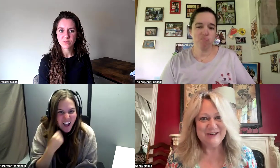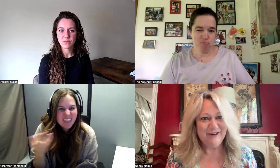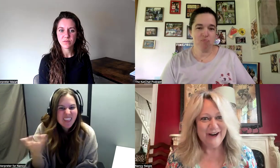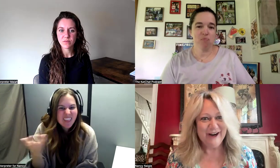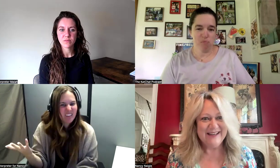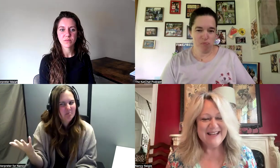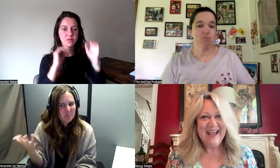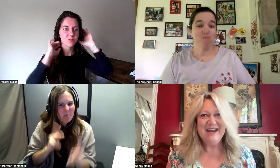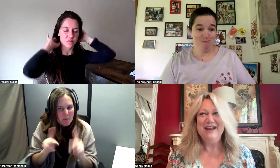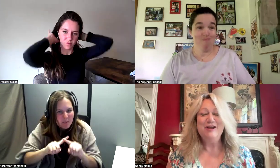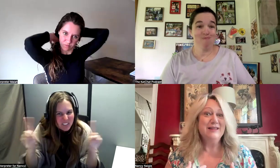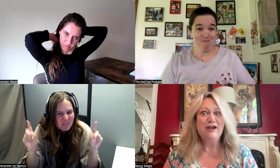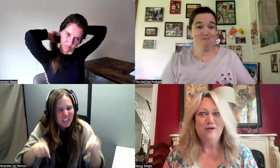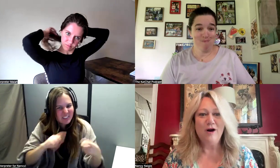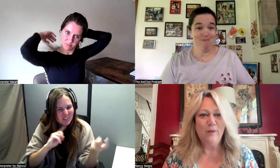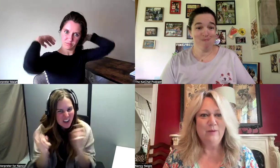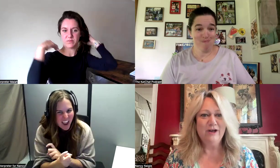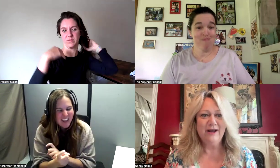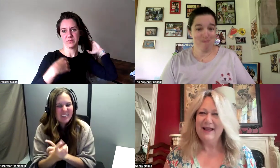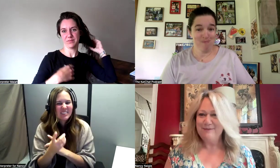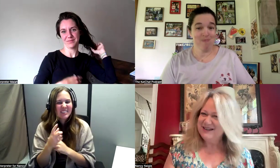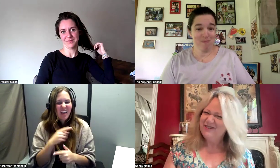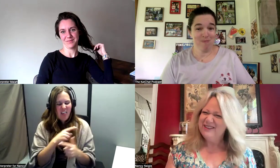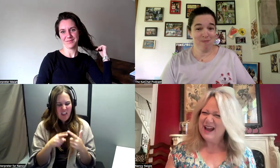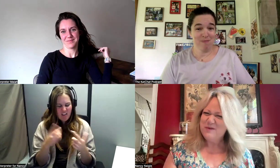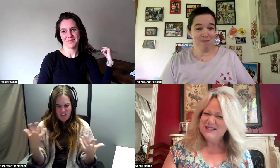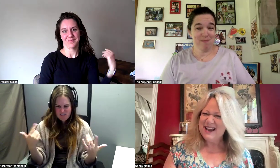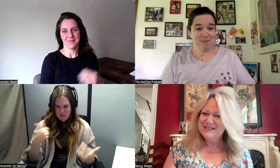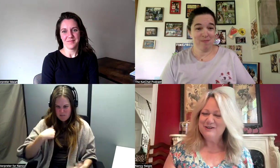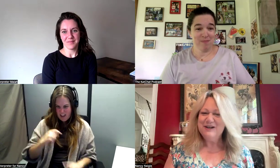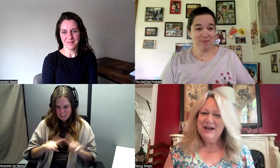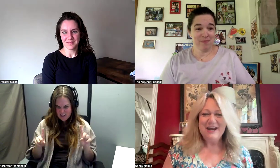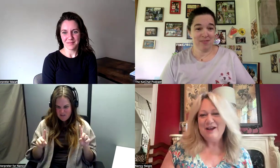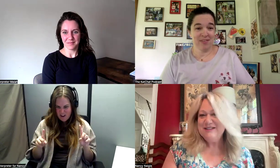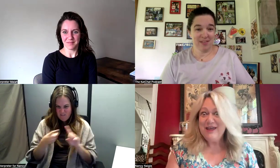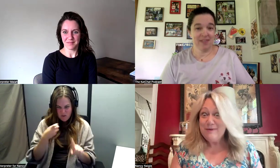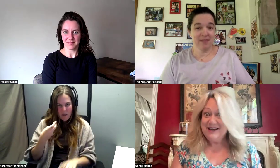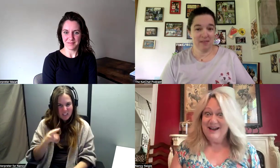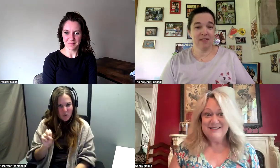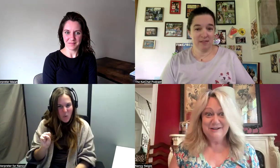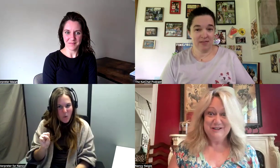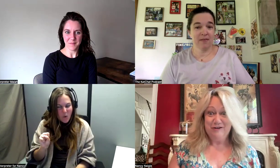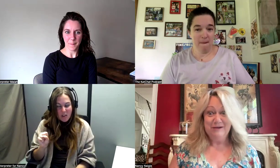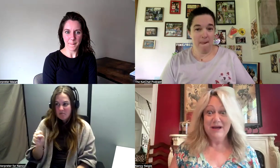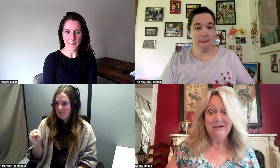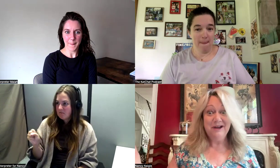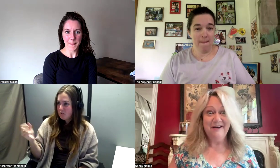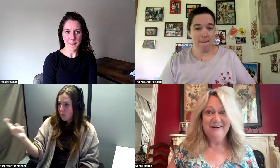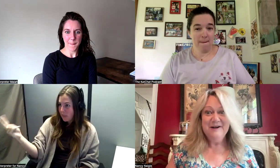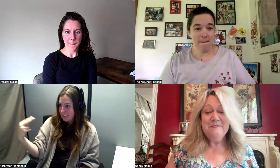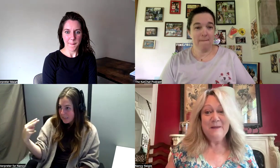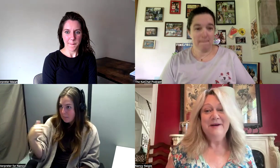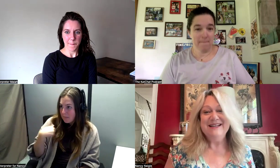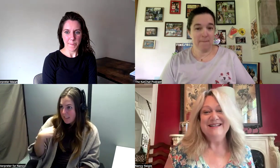so different. And then you walk away wondering, like, am I different than I was in high school? And do they recognize that they're different? I don't